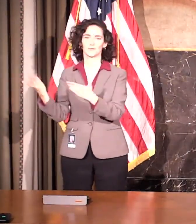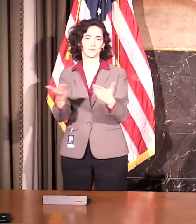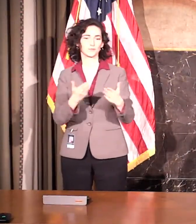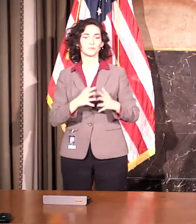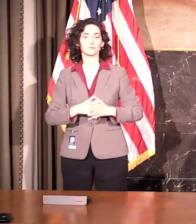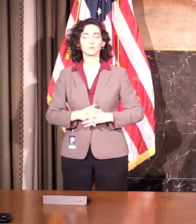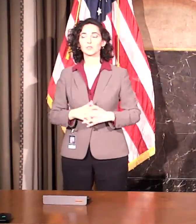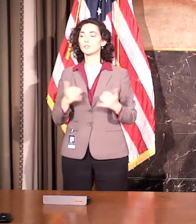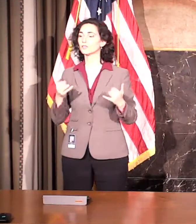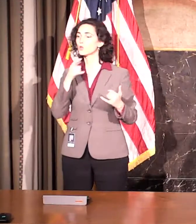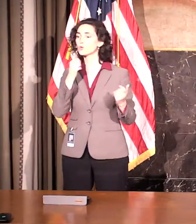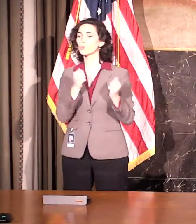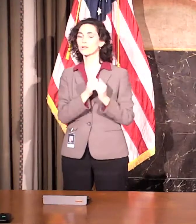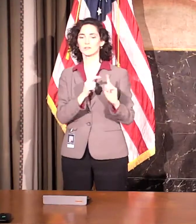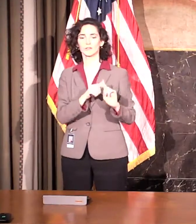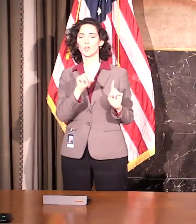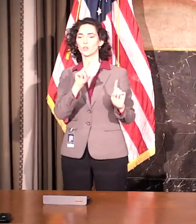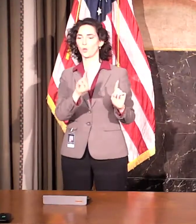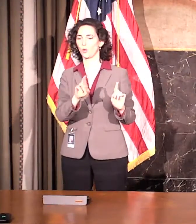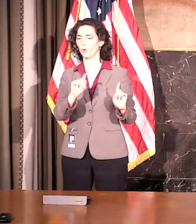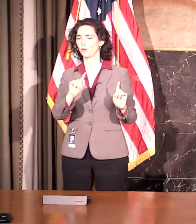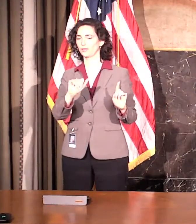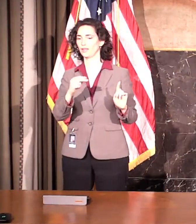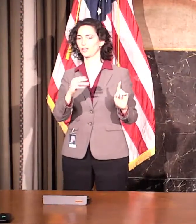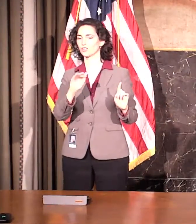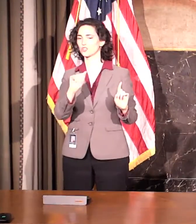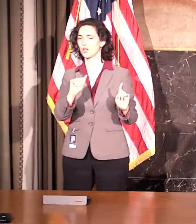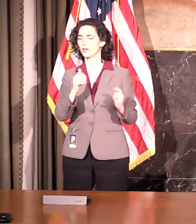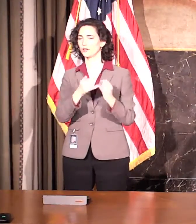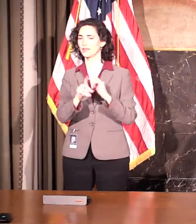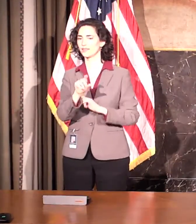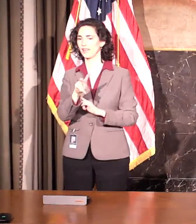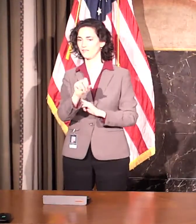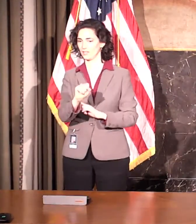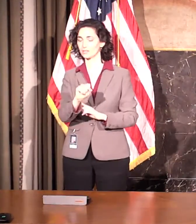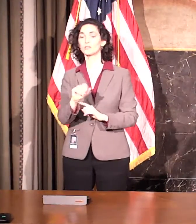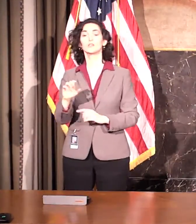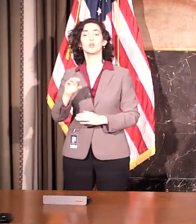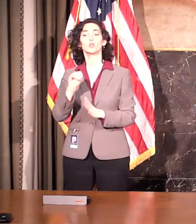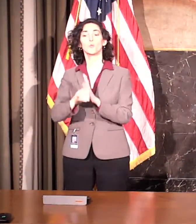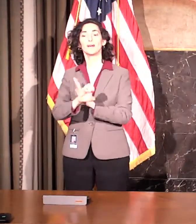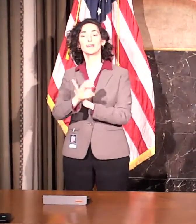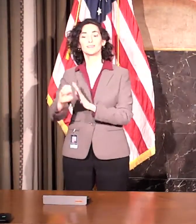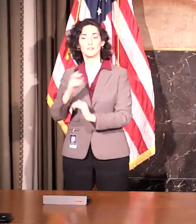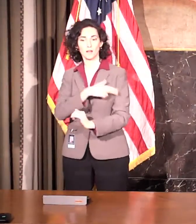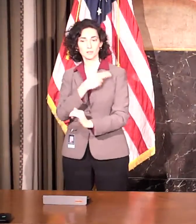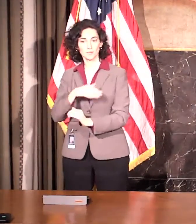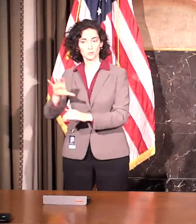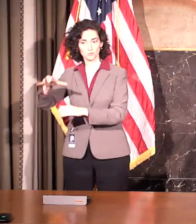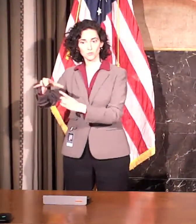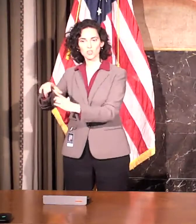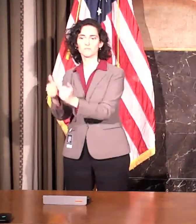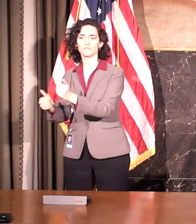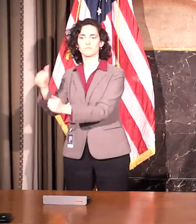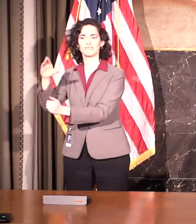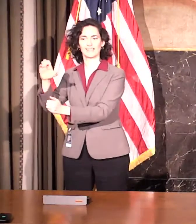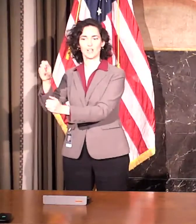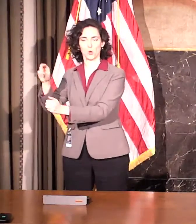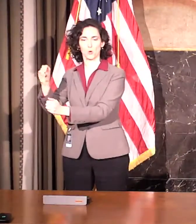today by Dr. Takesha Davis. She is the CEO of New Orleans East Hospital, as well as Dr. Joe